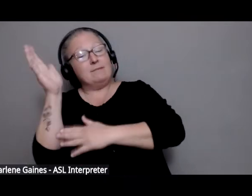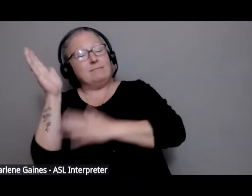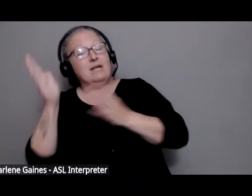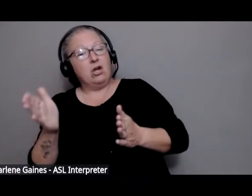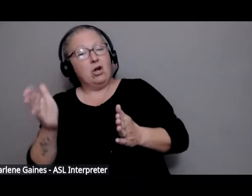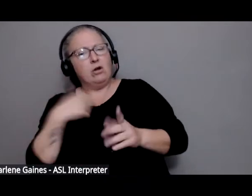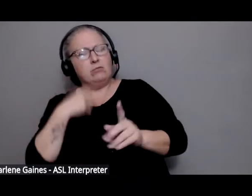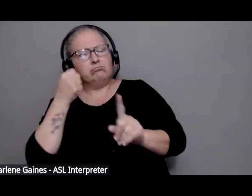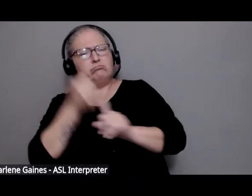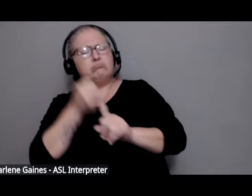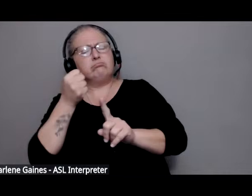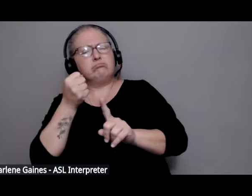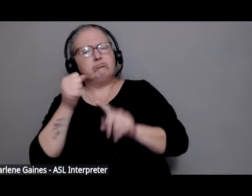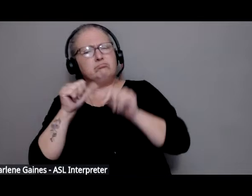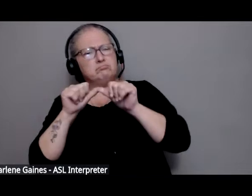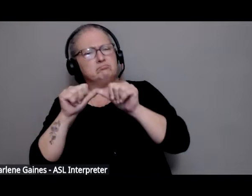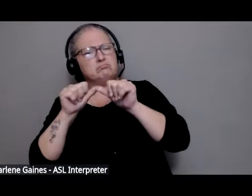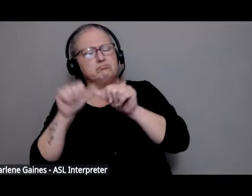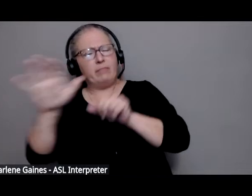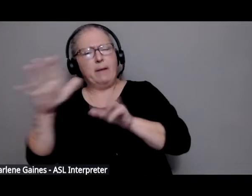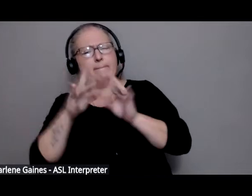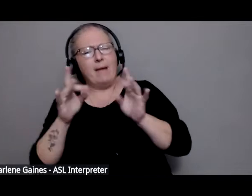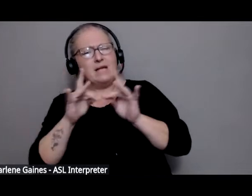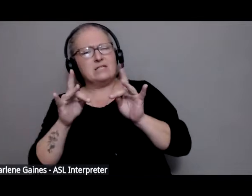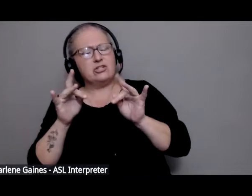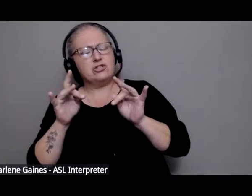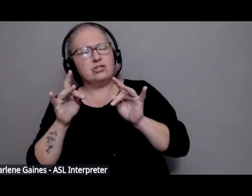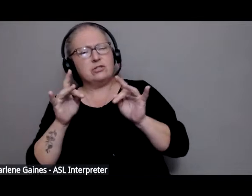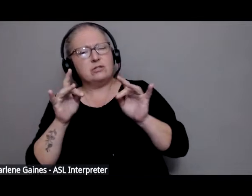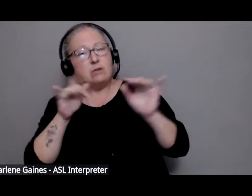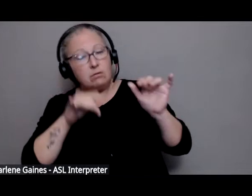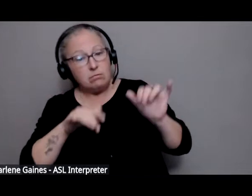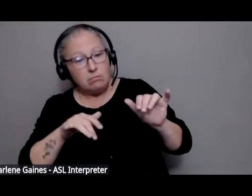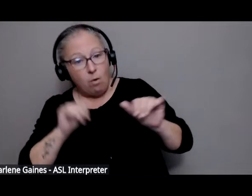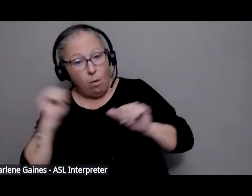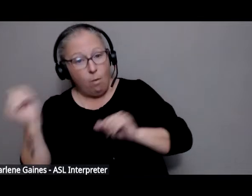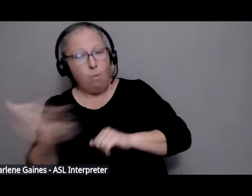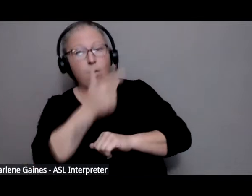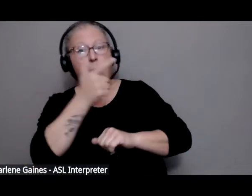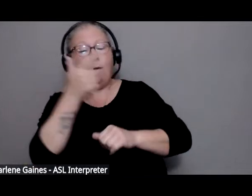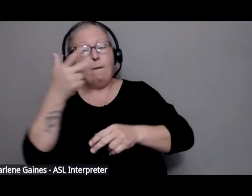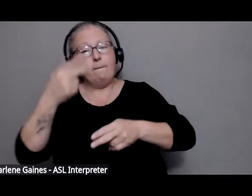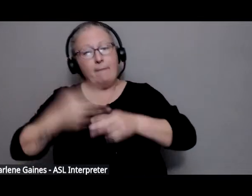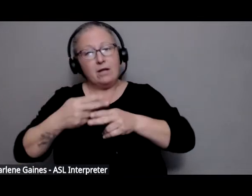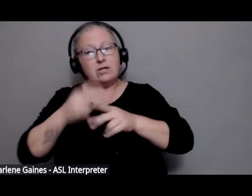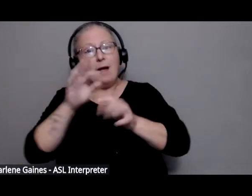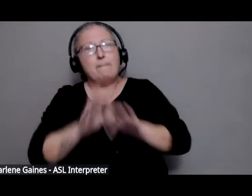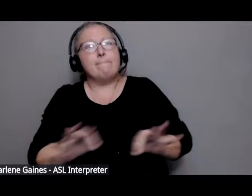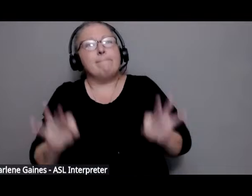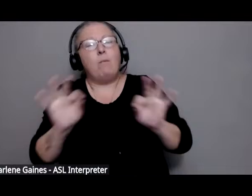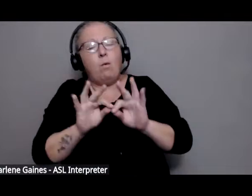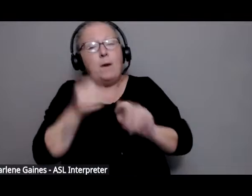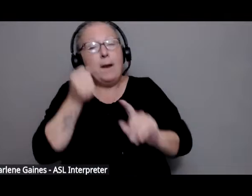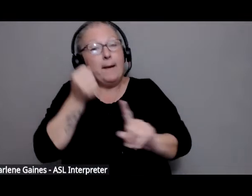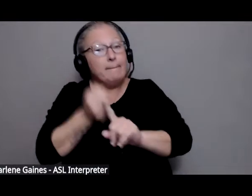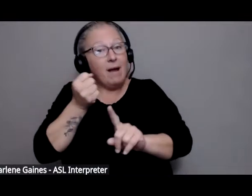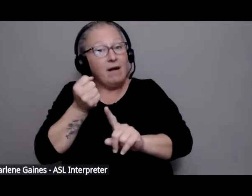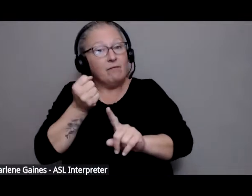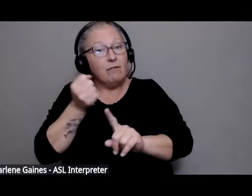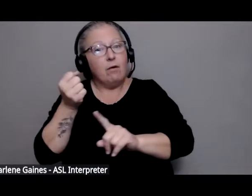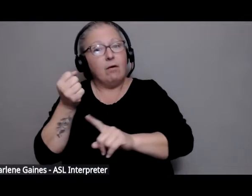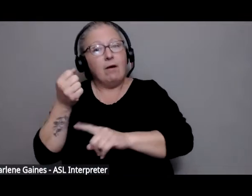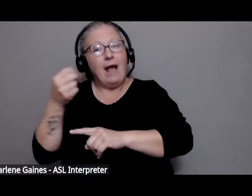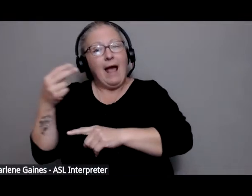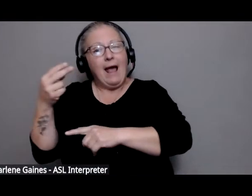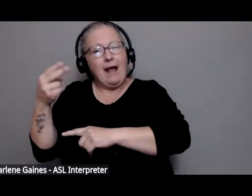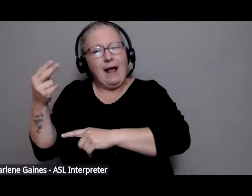by the consistency in their message. In some way, all of the speakers noted how important and impactful that while Hanley and Lees Dwyer had